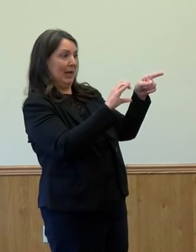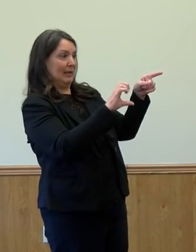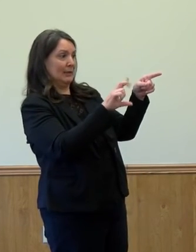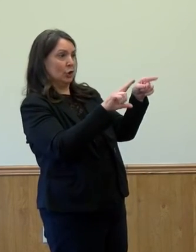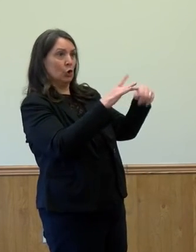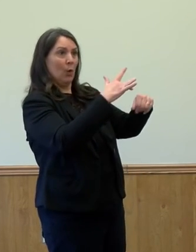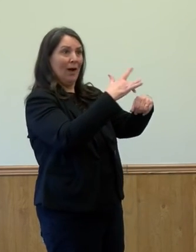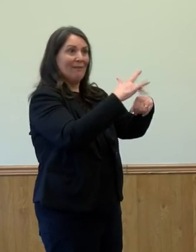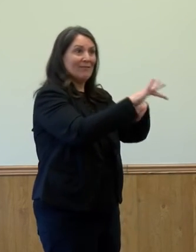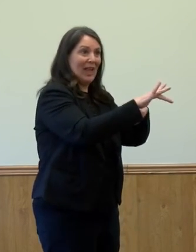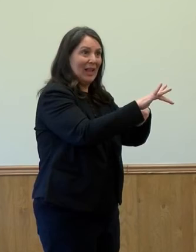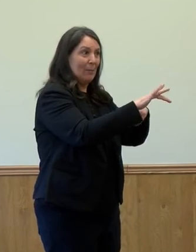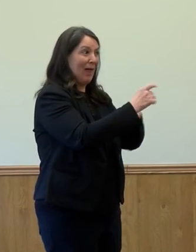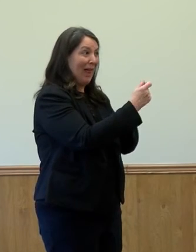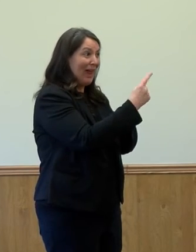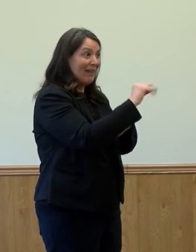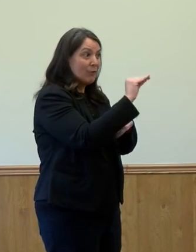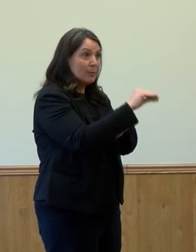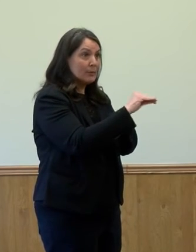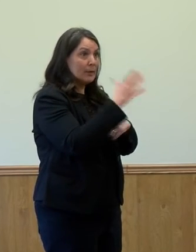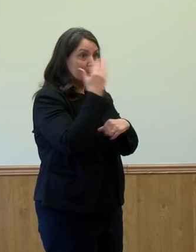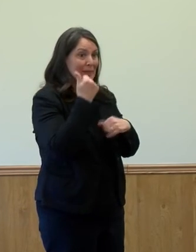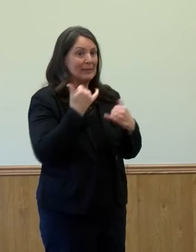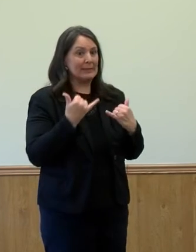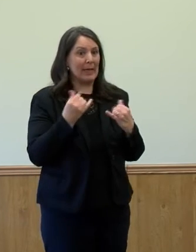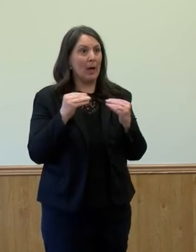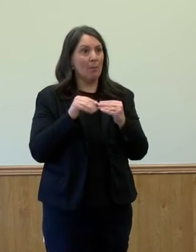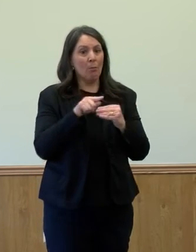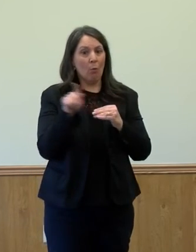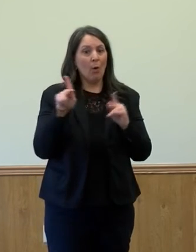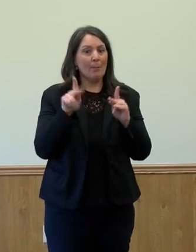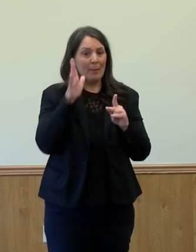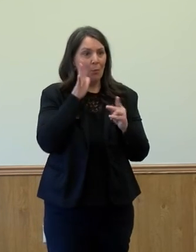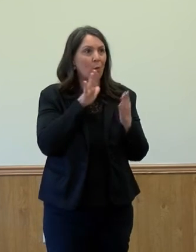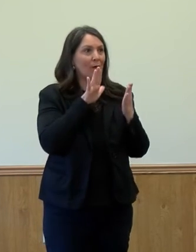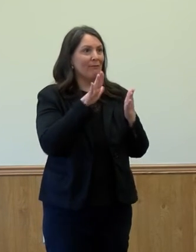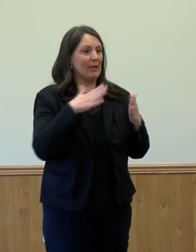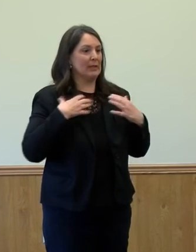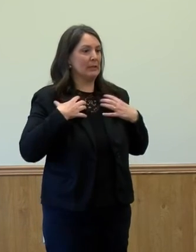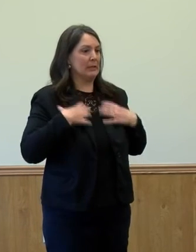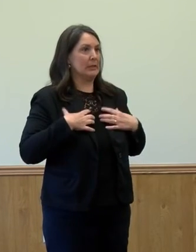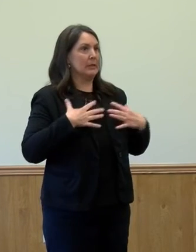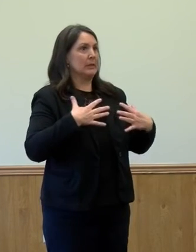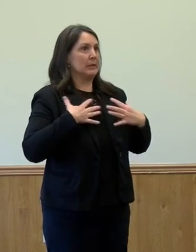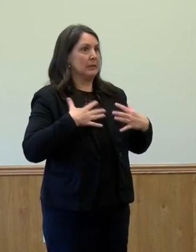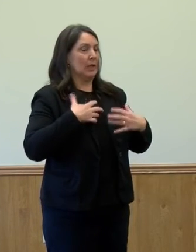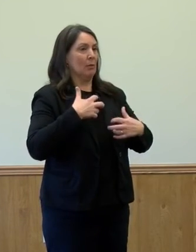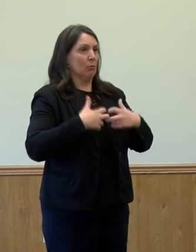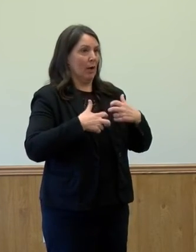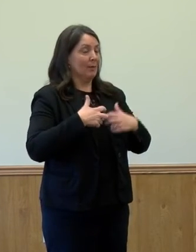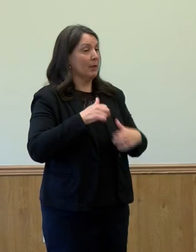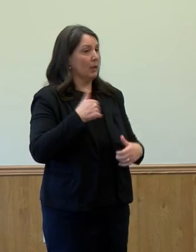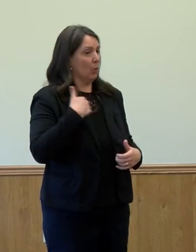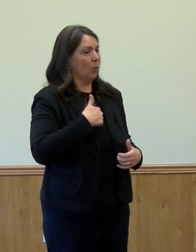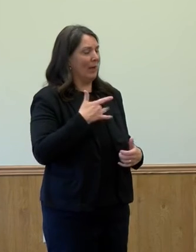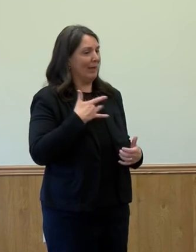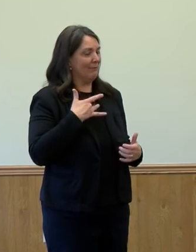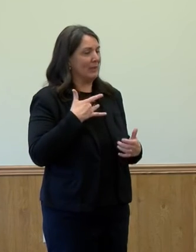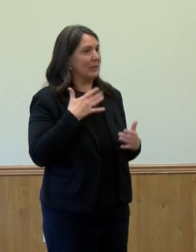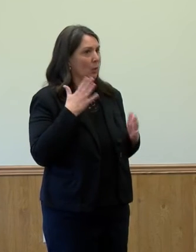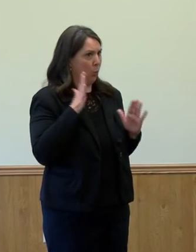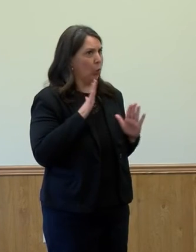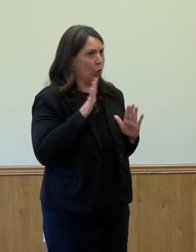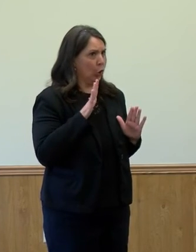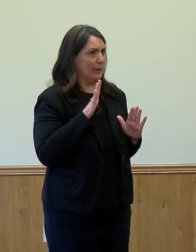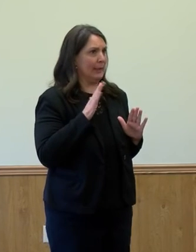available. Going into a season where we have higher respiratory illnesses, it is very concerning for an individual. What was